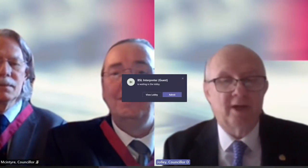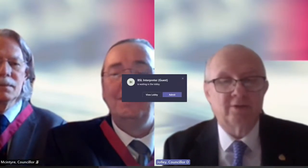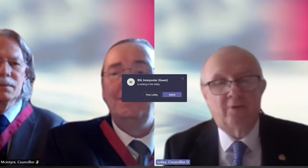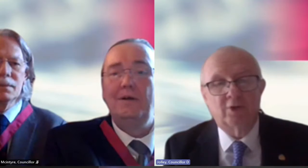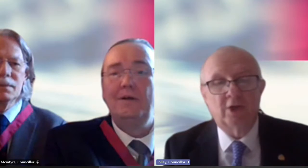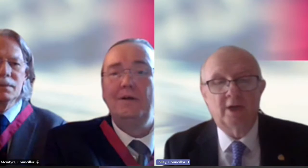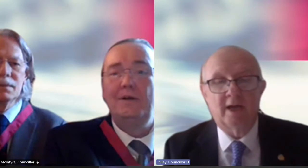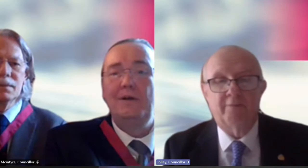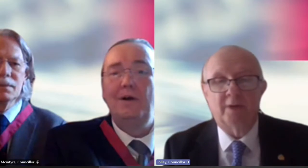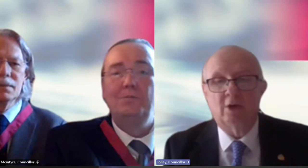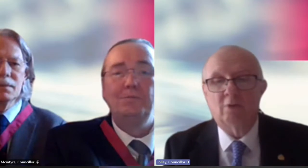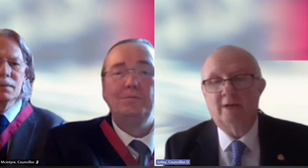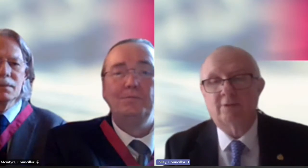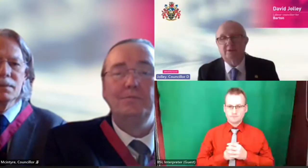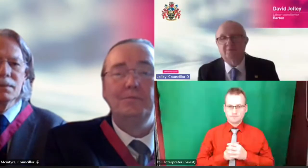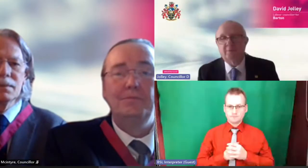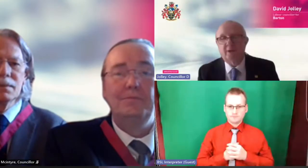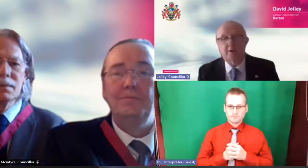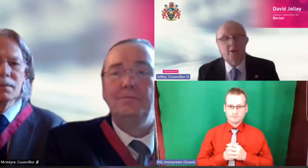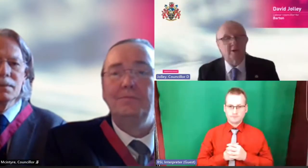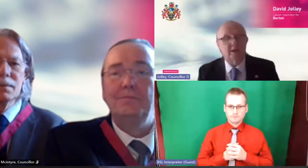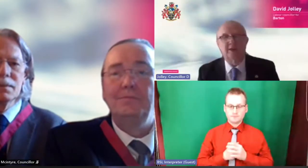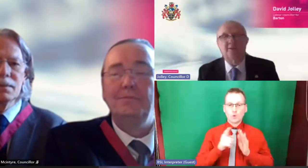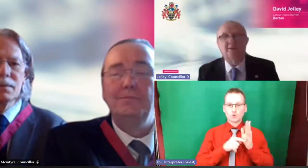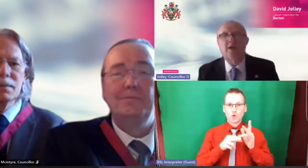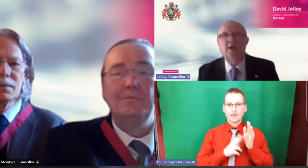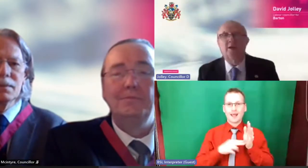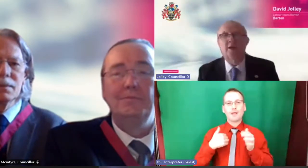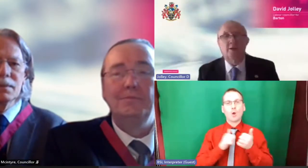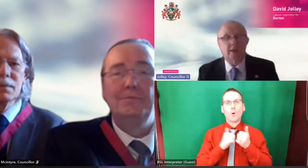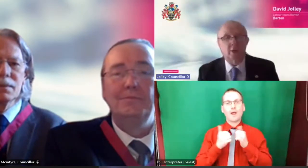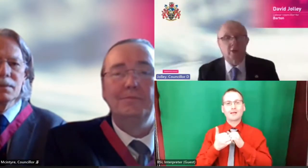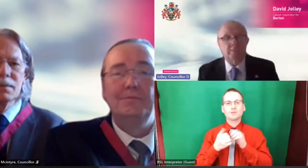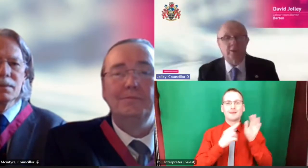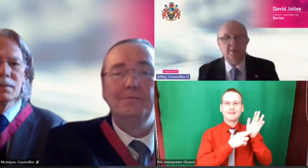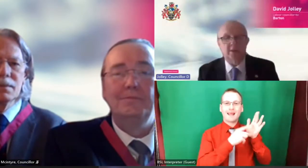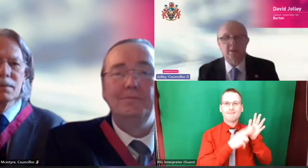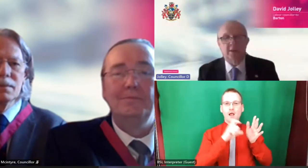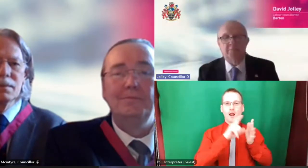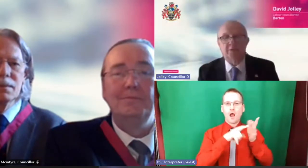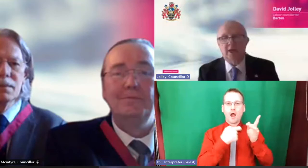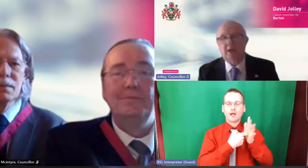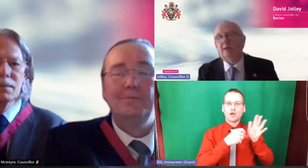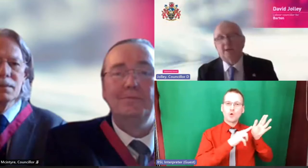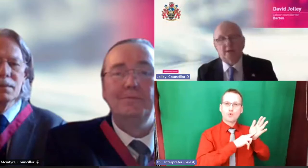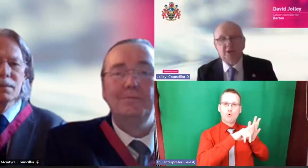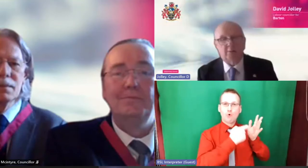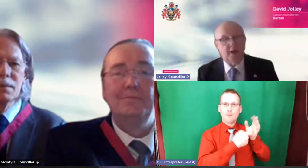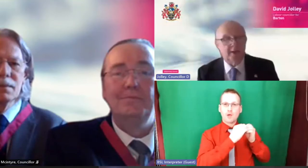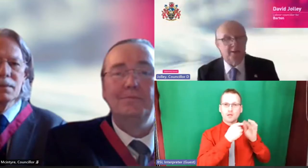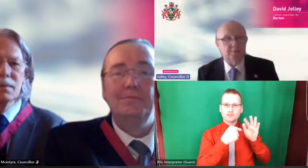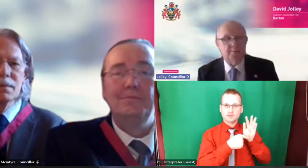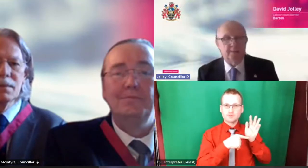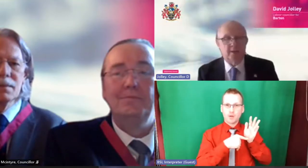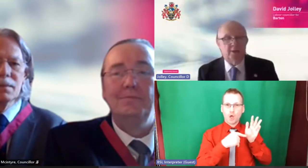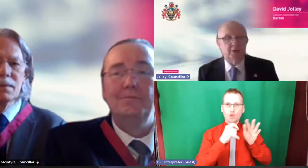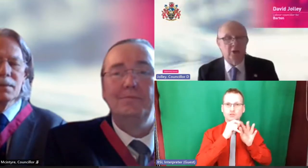Since 2004, John and I have been co-councillors for Barton alongside Nev Clark, then Norbert Potter, Michelle, and now Michelle